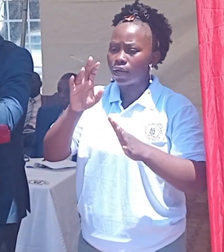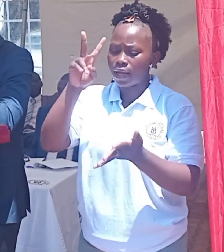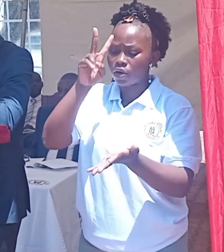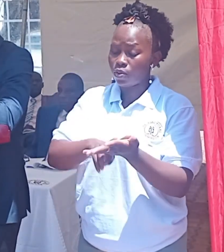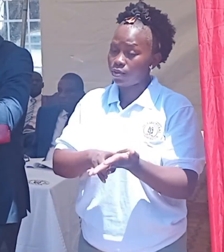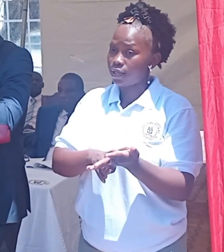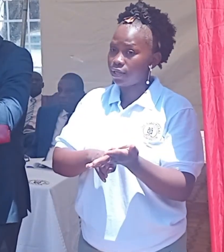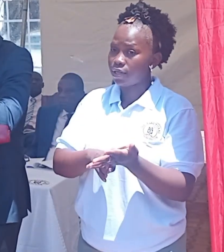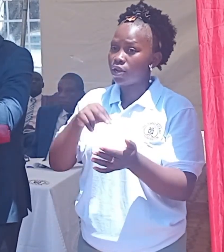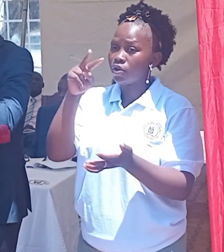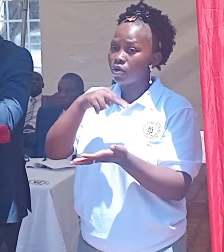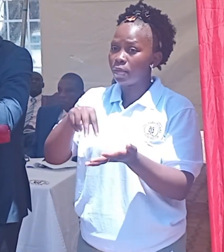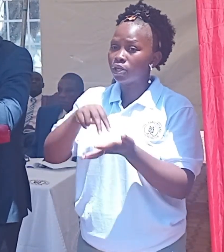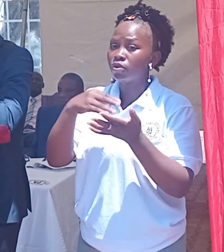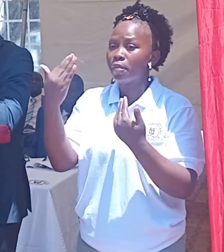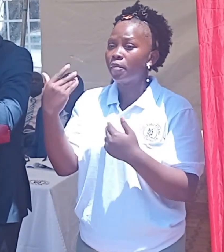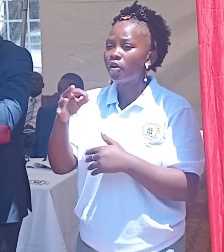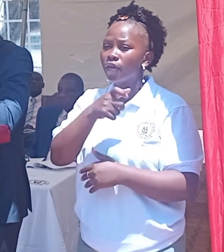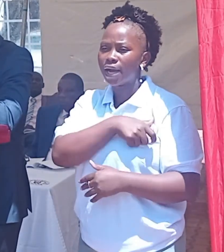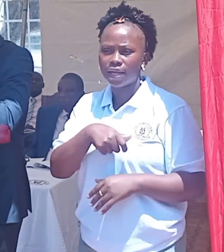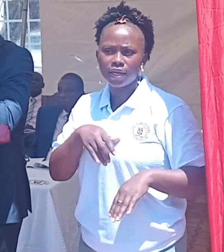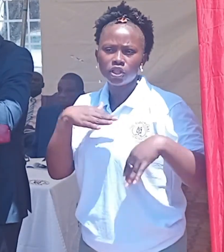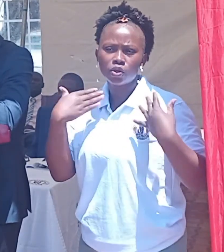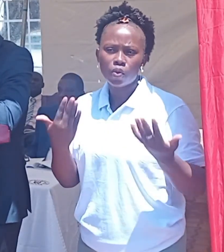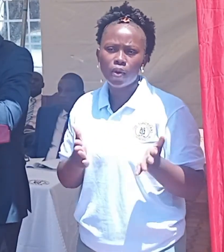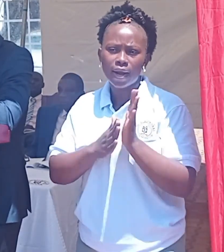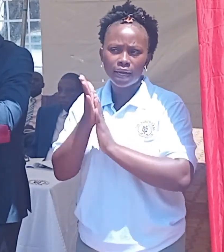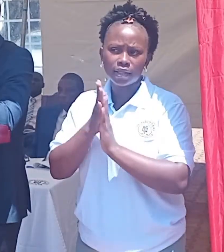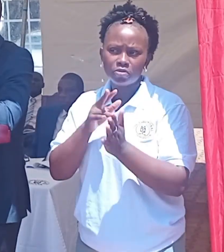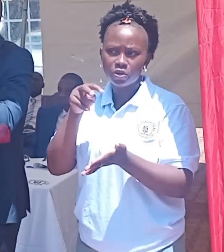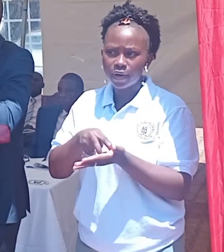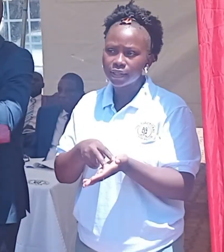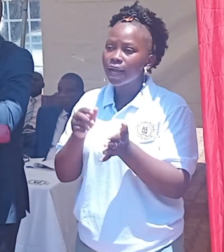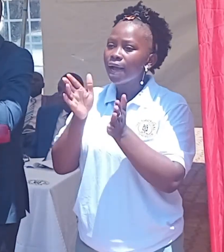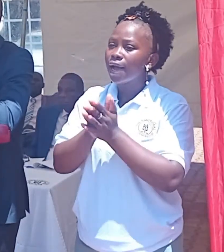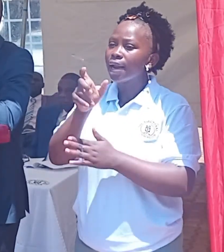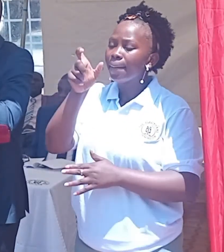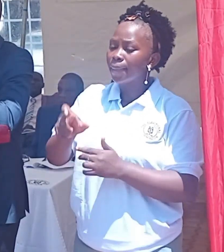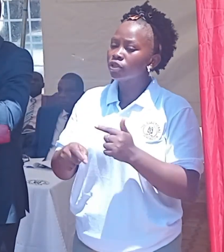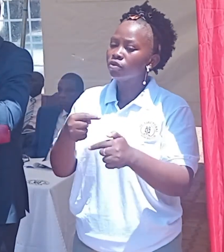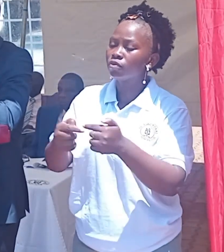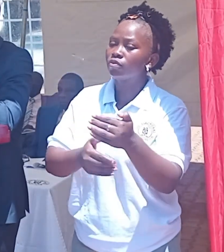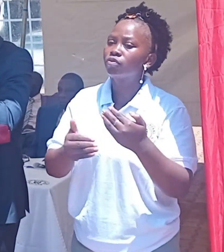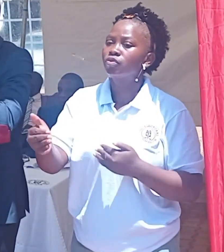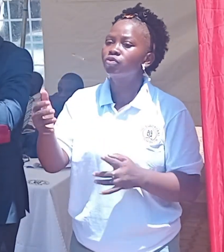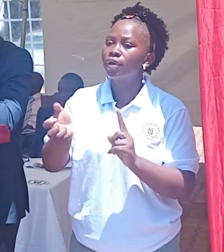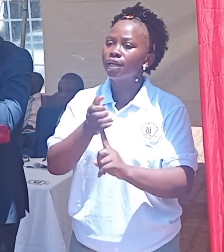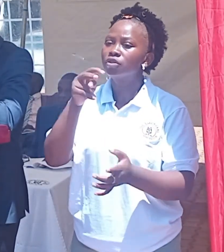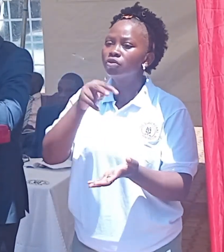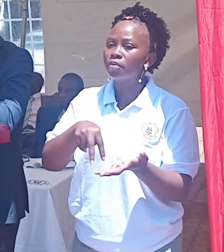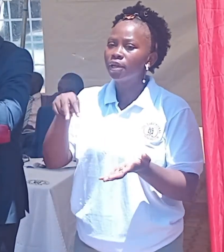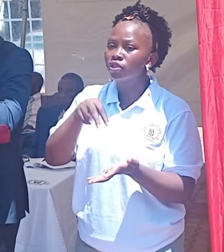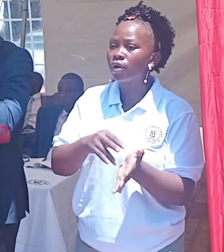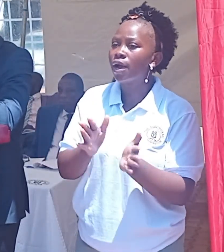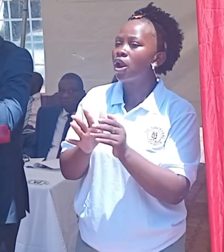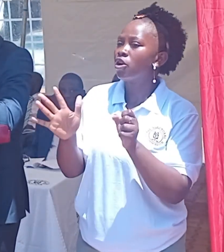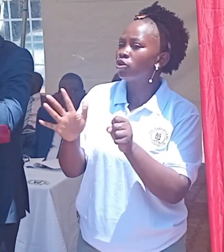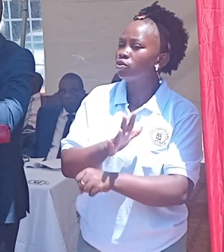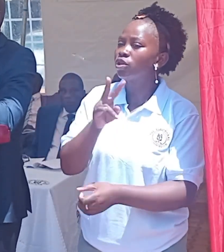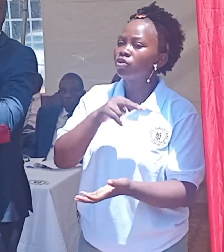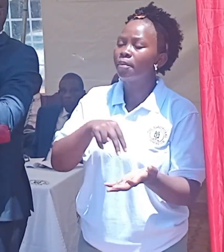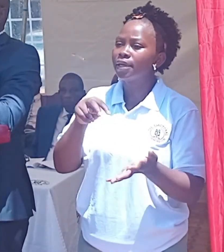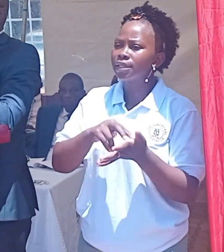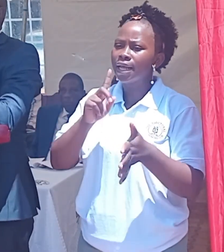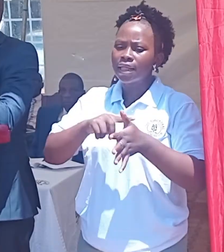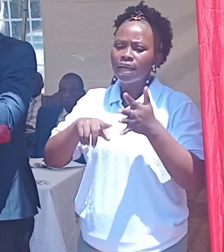candidate or someone, an aspirant, and the person proceeds for nomination and is duly nominated. Then